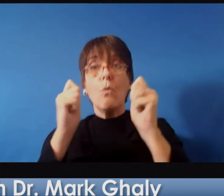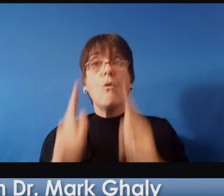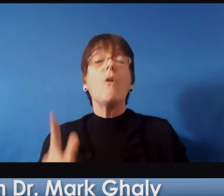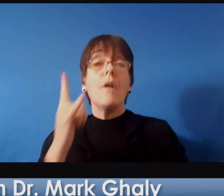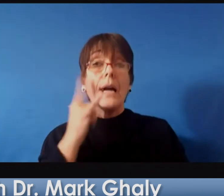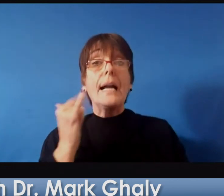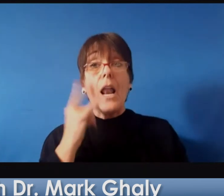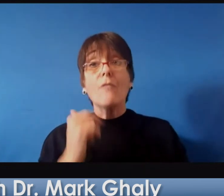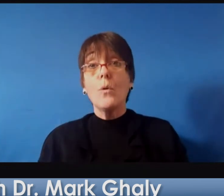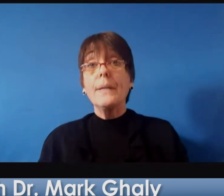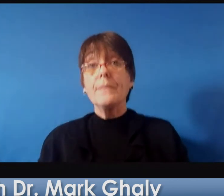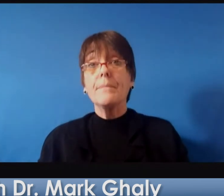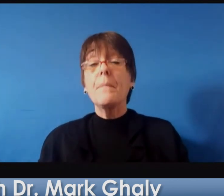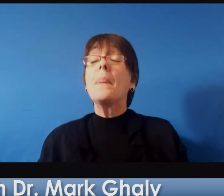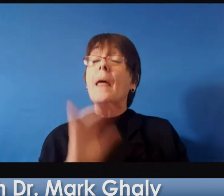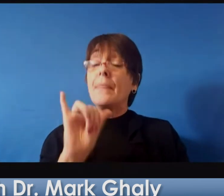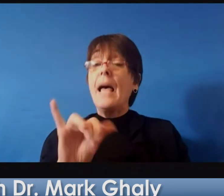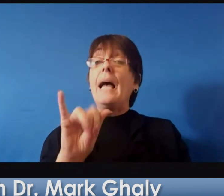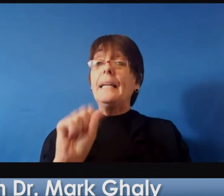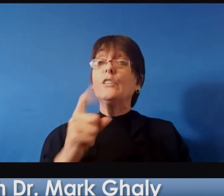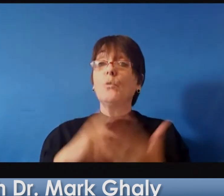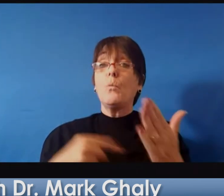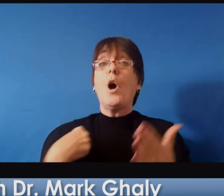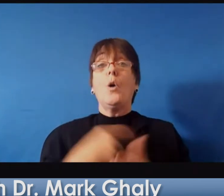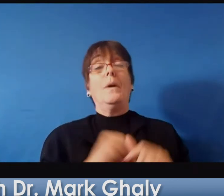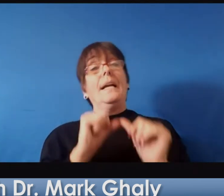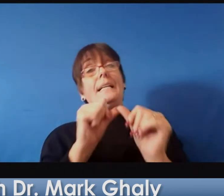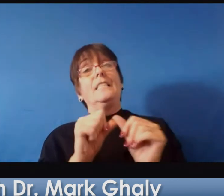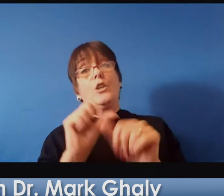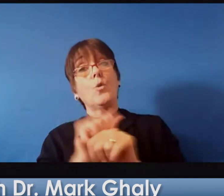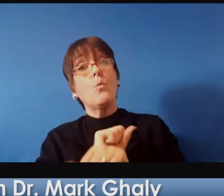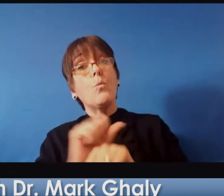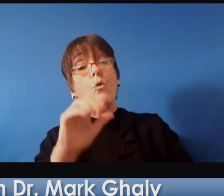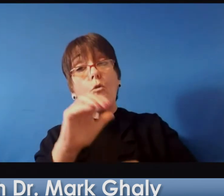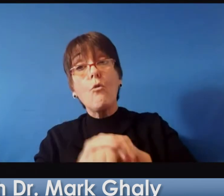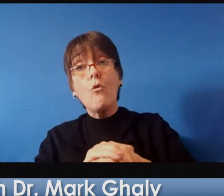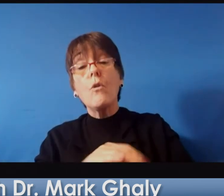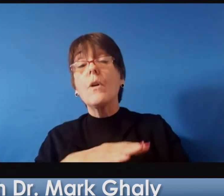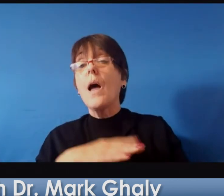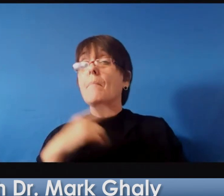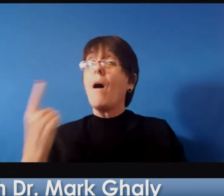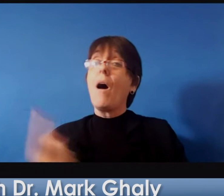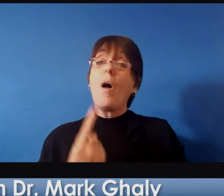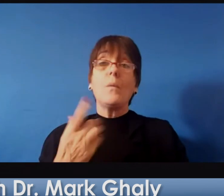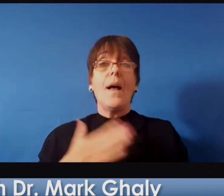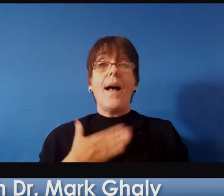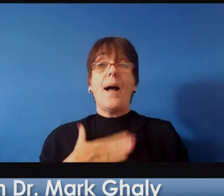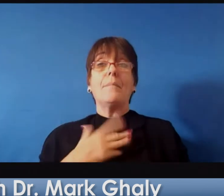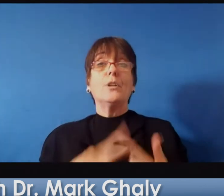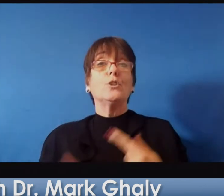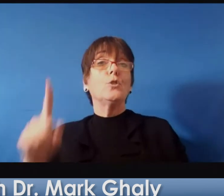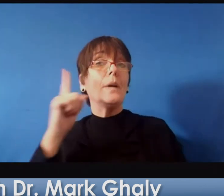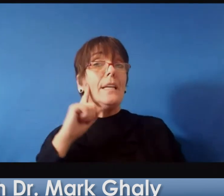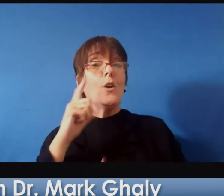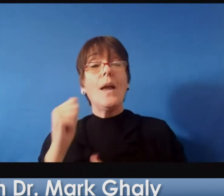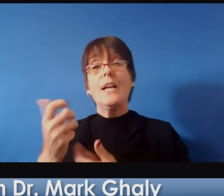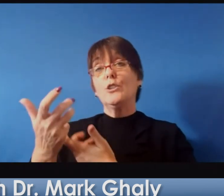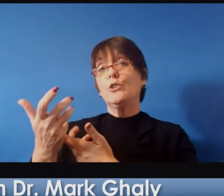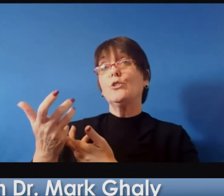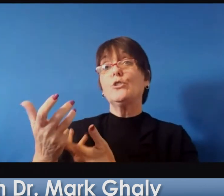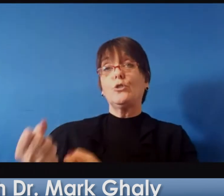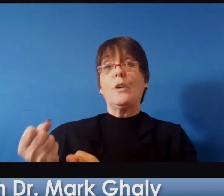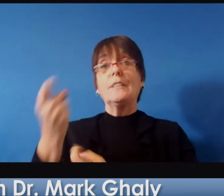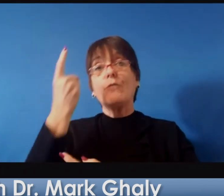Californians. So that is certainly what we continue to work on. I'm always pleased to hear a trusted,